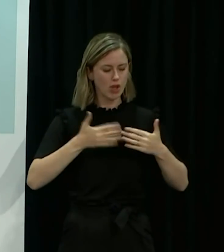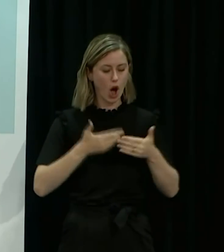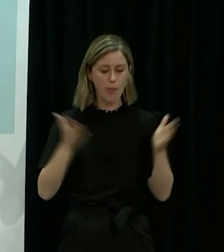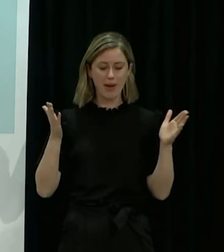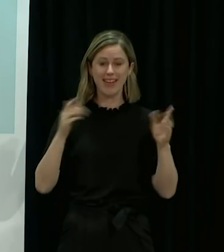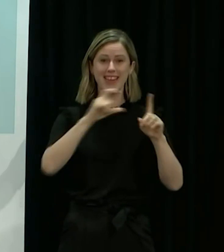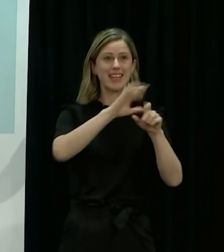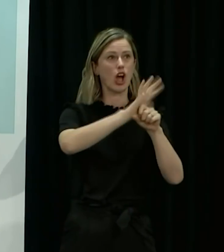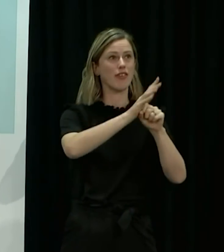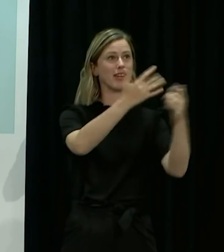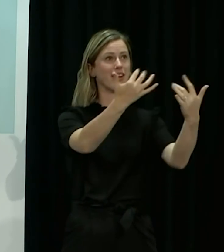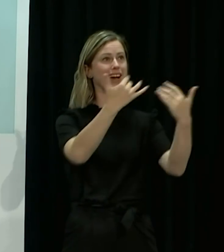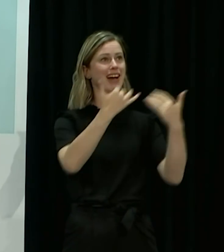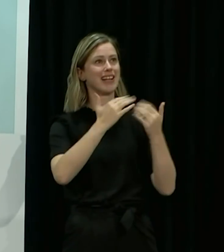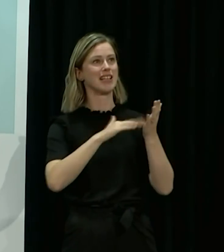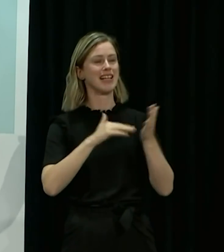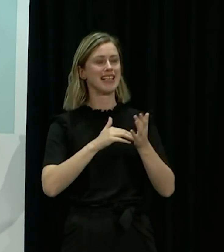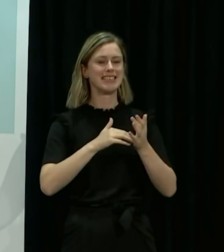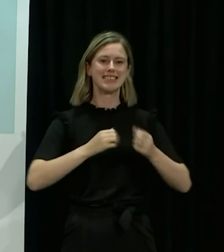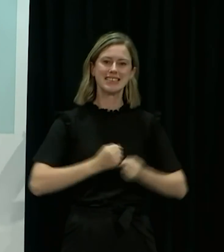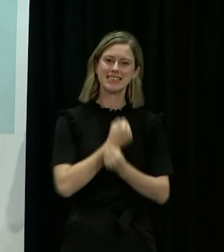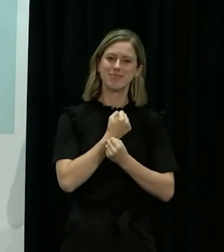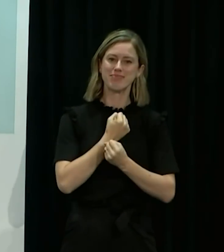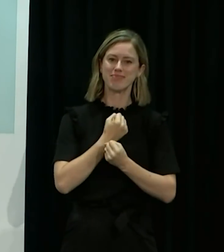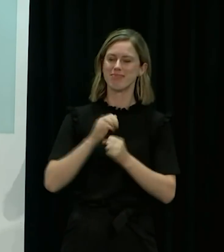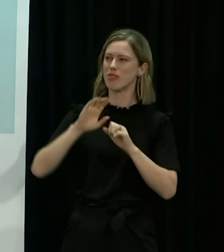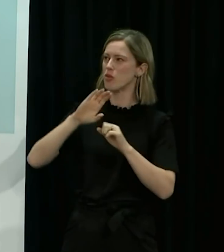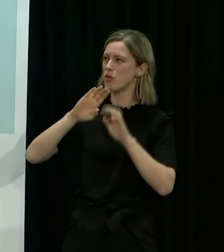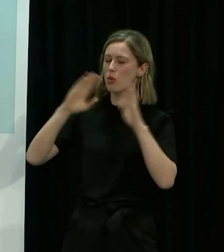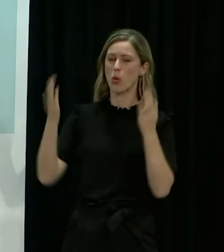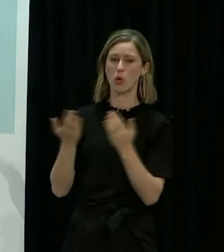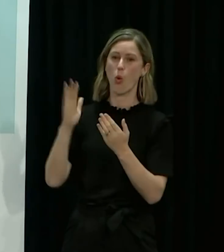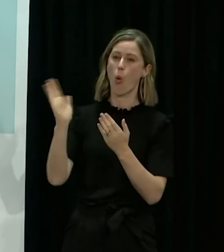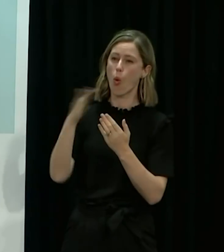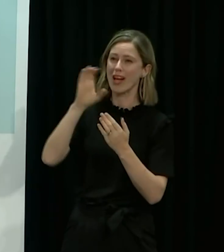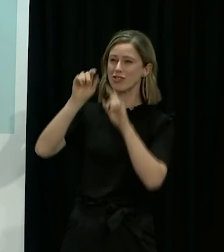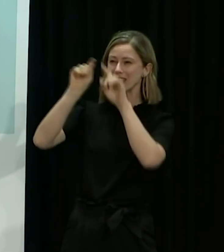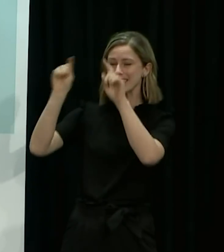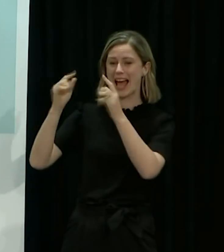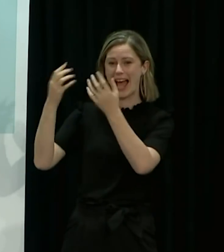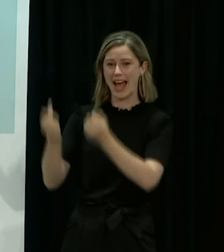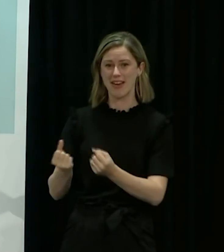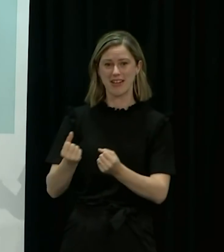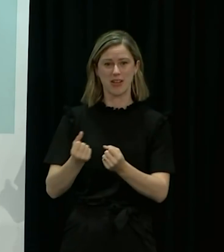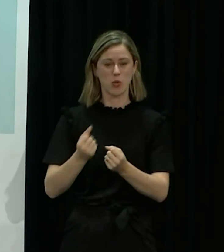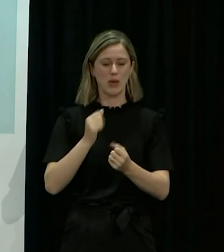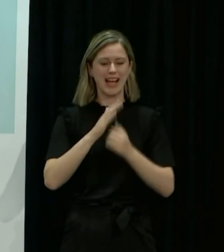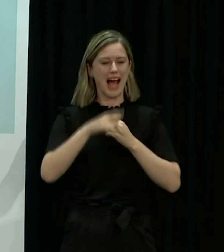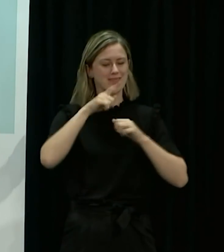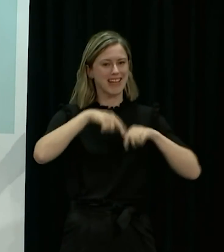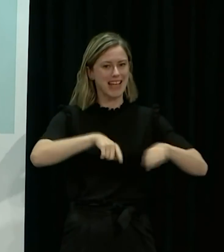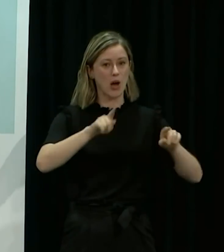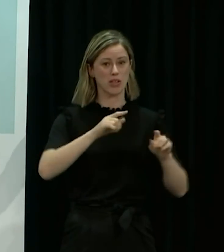the Delta variant finally arrived. No country it has entered has been able to get rid of it so far, and it now accounts